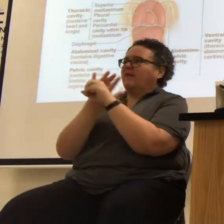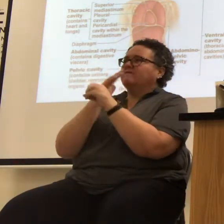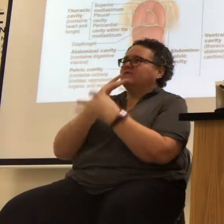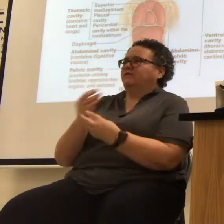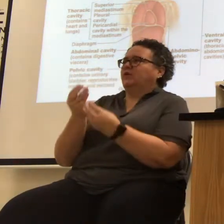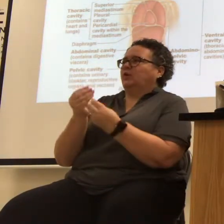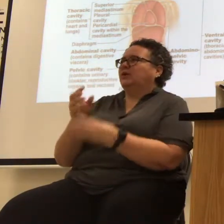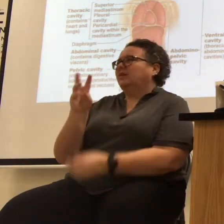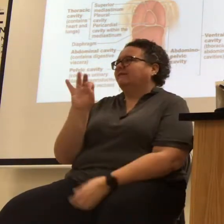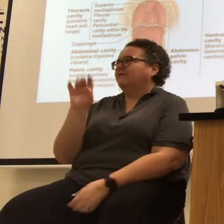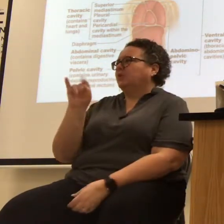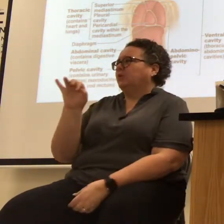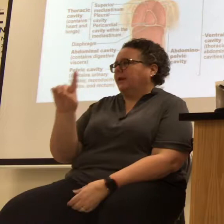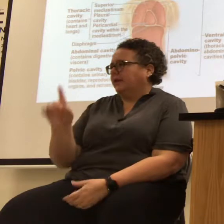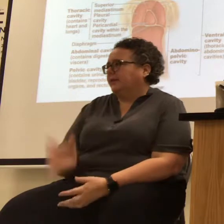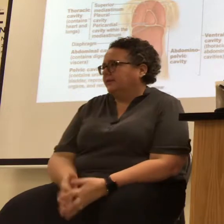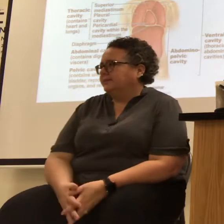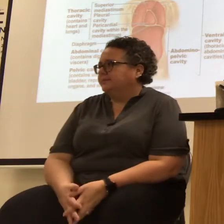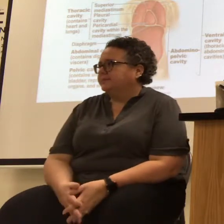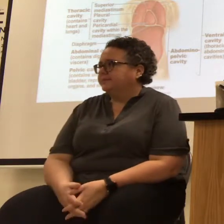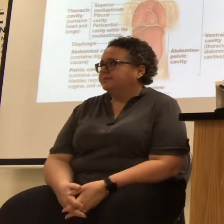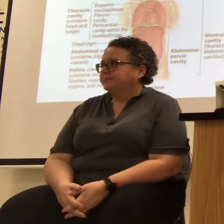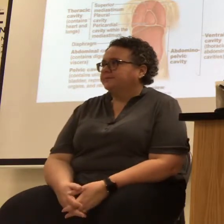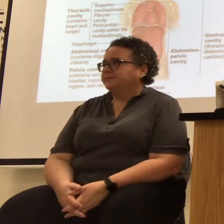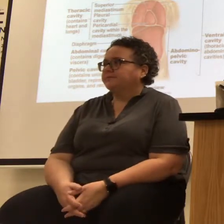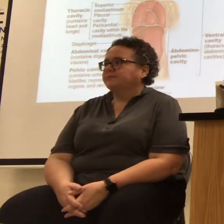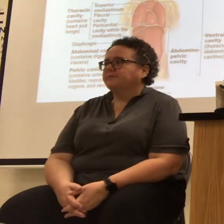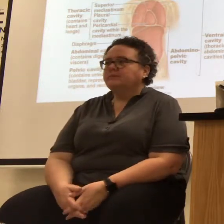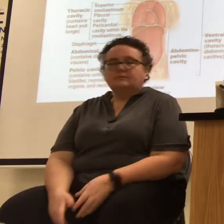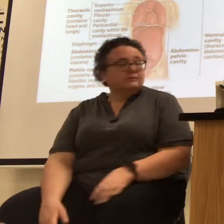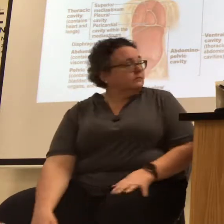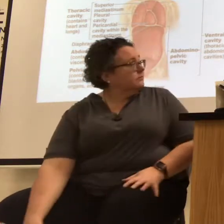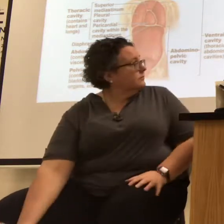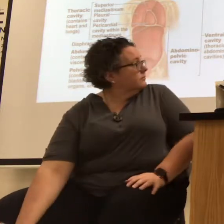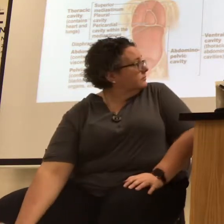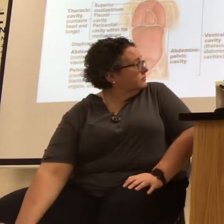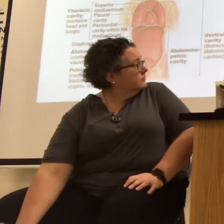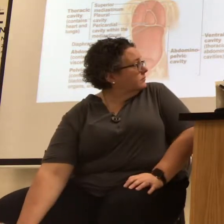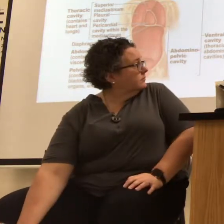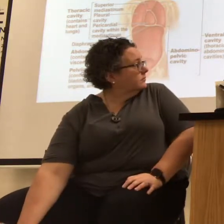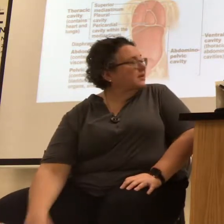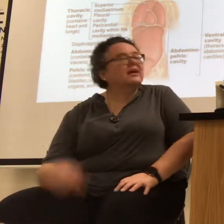Pleural cavities, I can draw those a little bit.